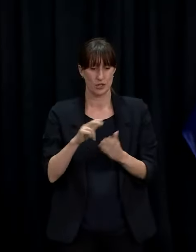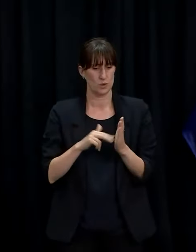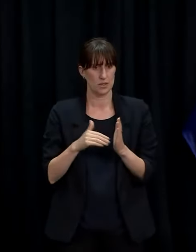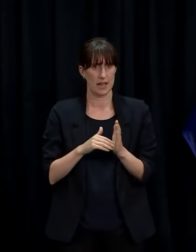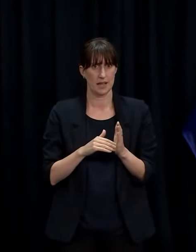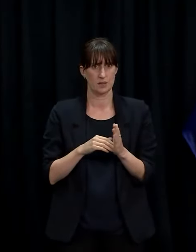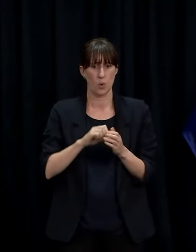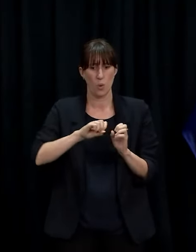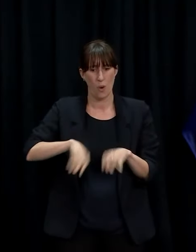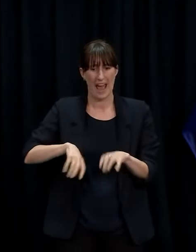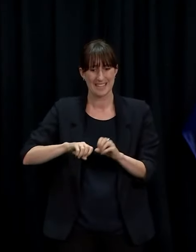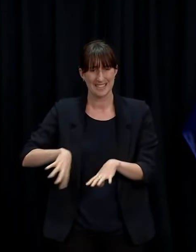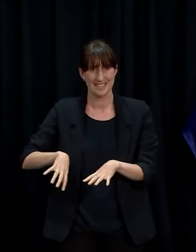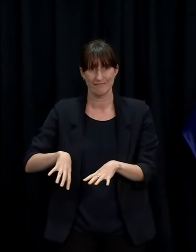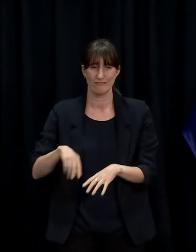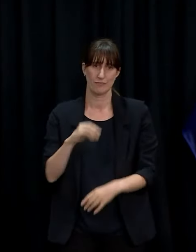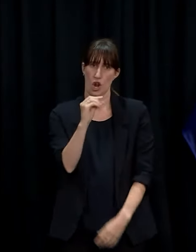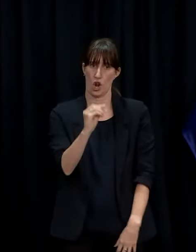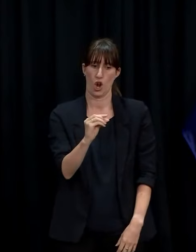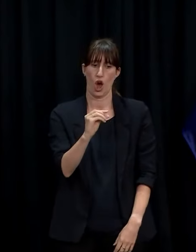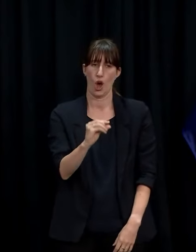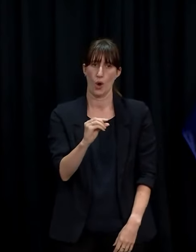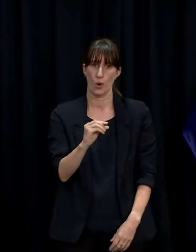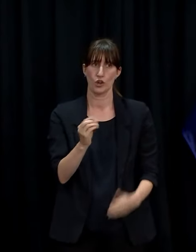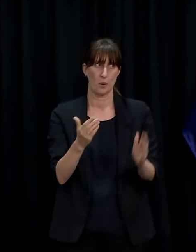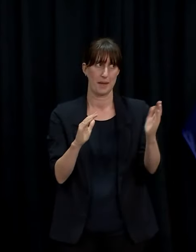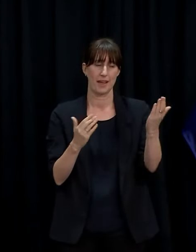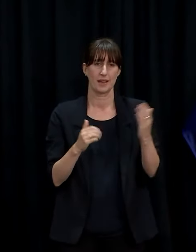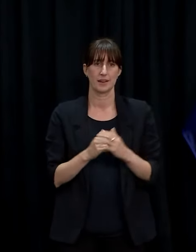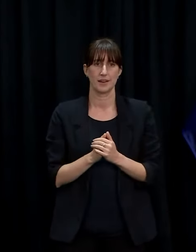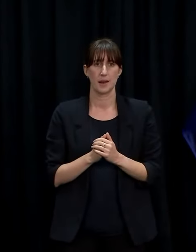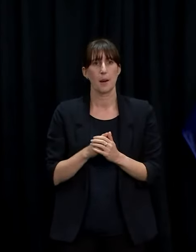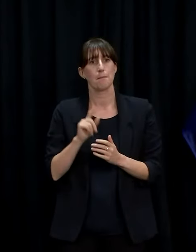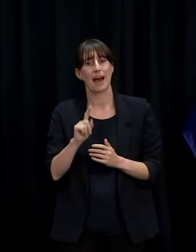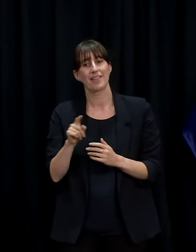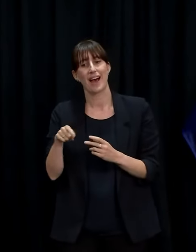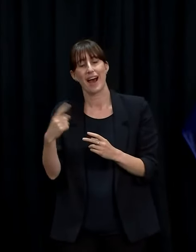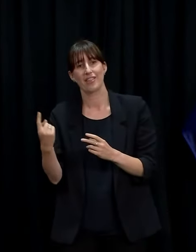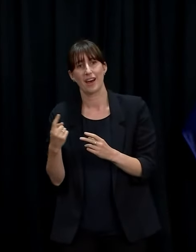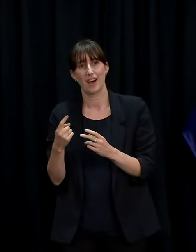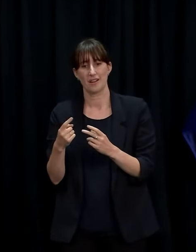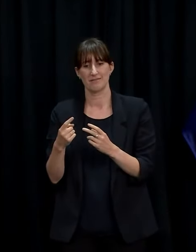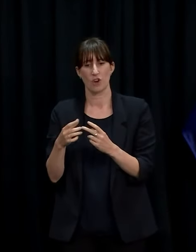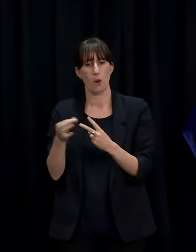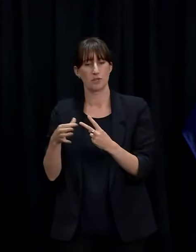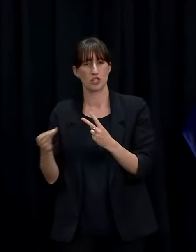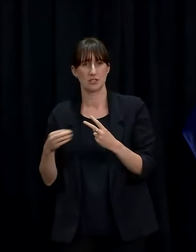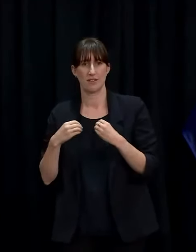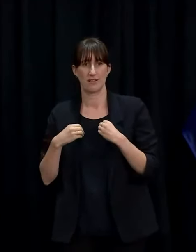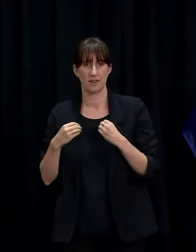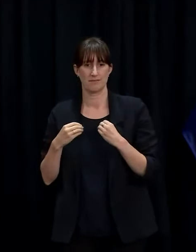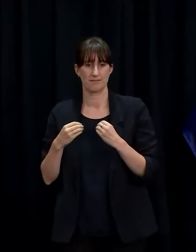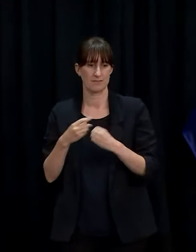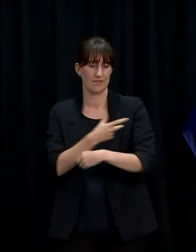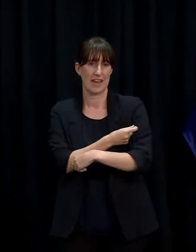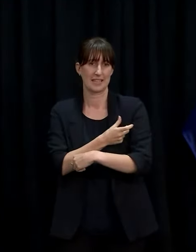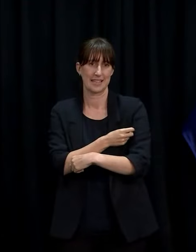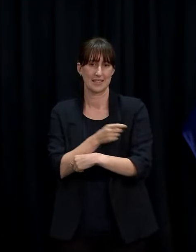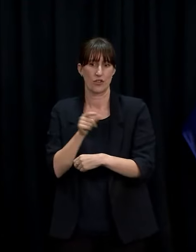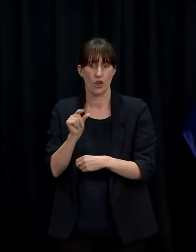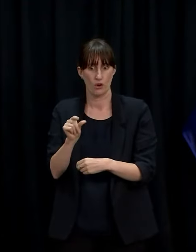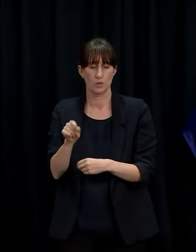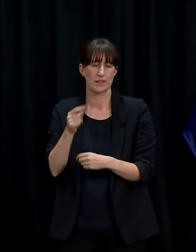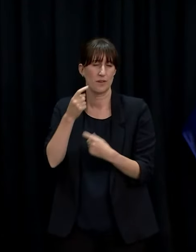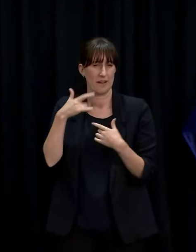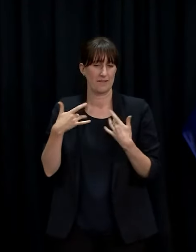But it will be higher for those other vaccines that are not being as widely used. How big of a deal is that? How much money